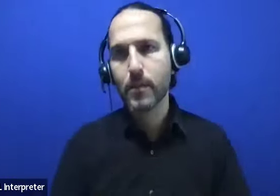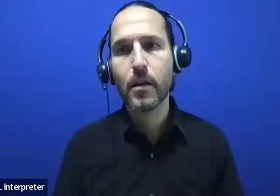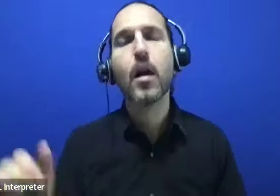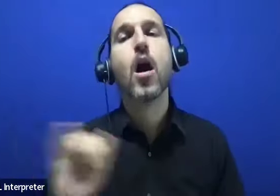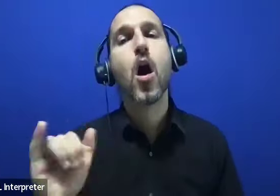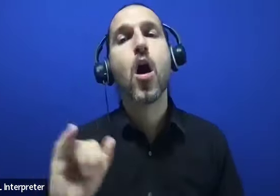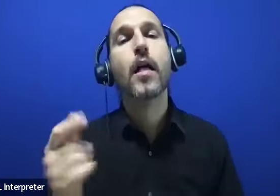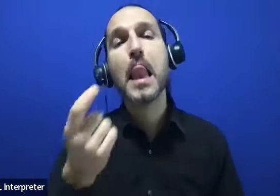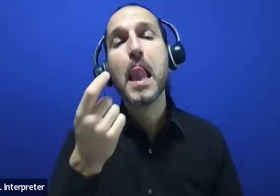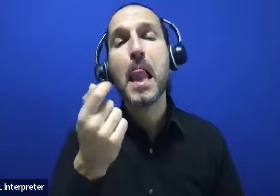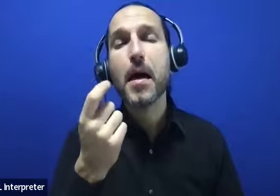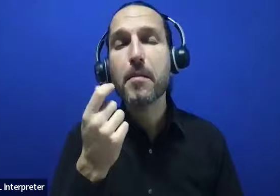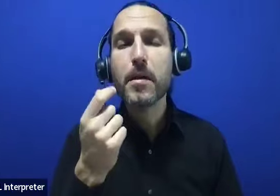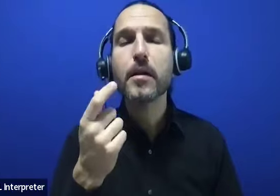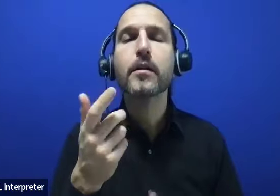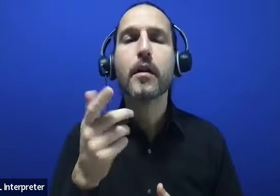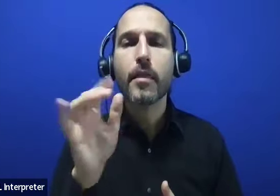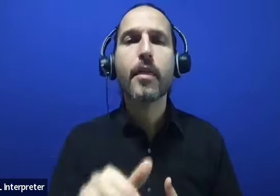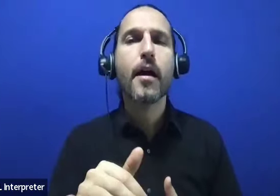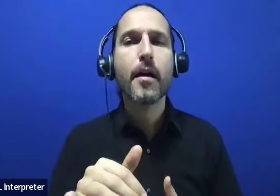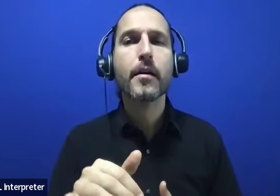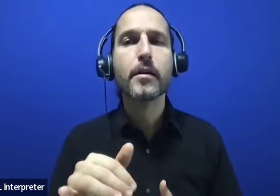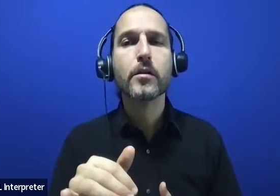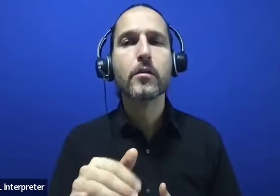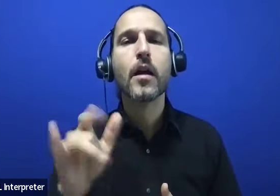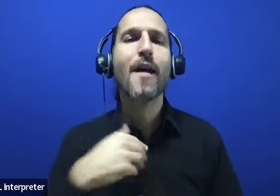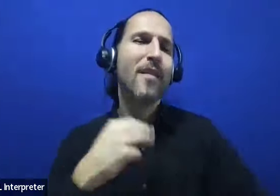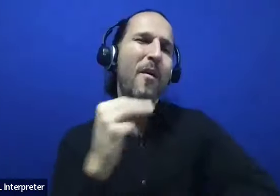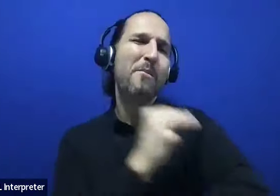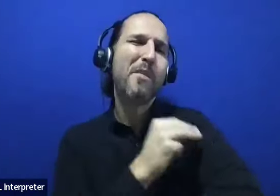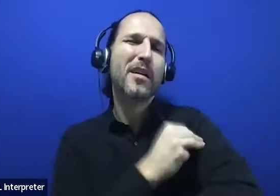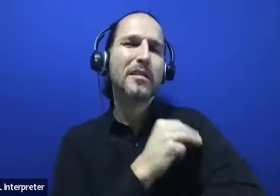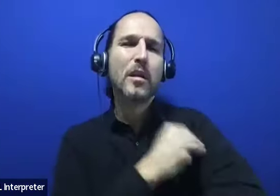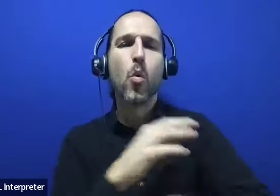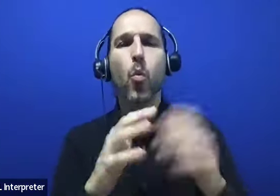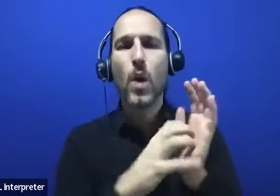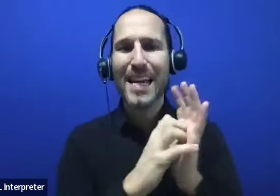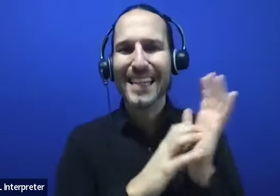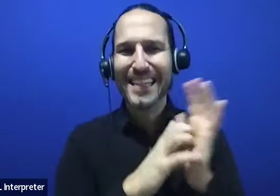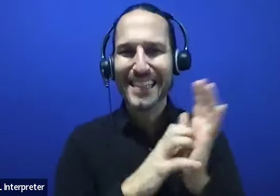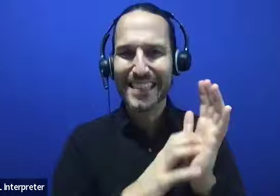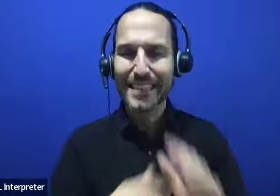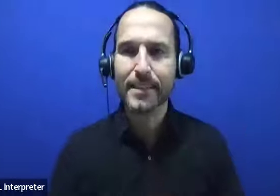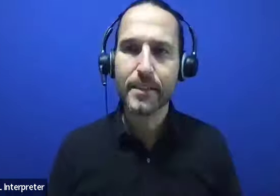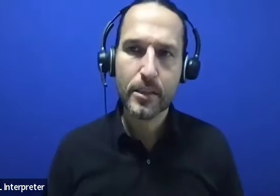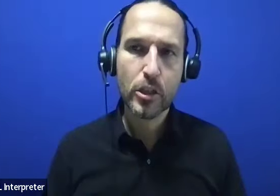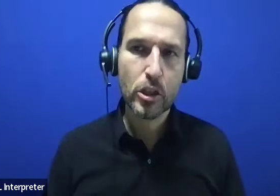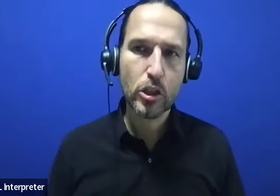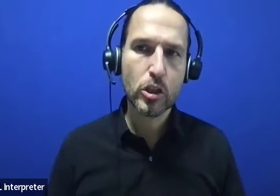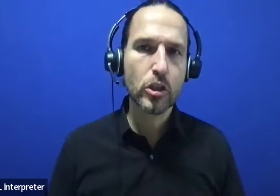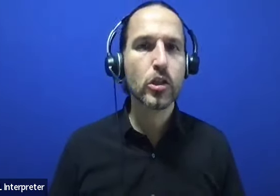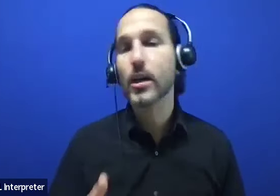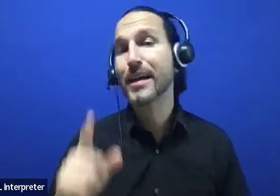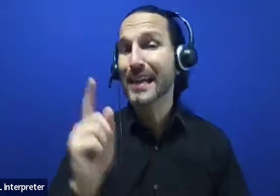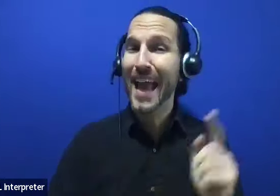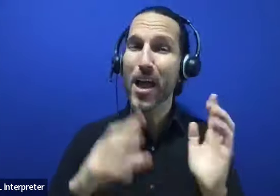I did some minor criteria, but there's a muscle weakness. They really shouldn't be able to learn